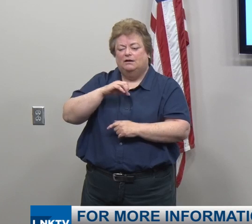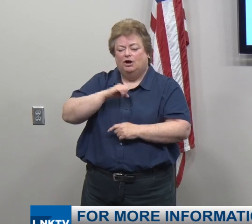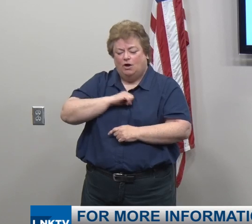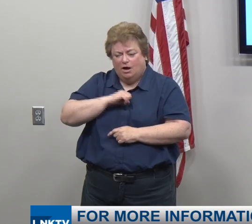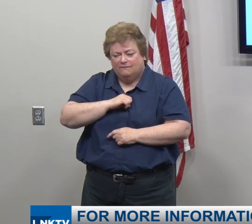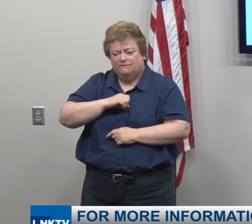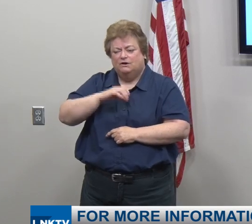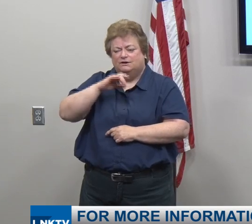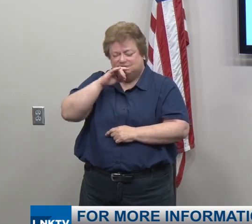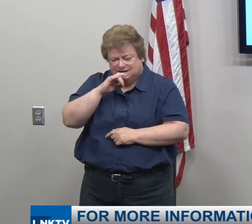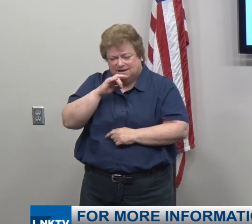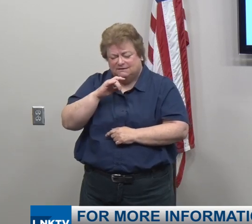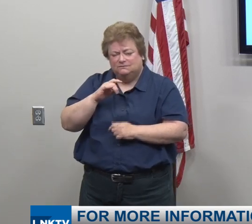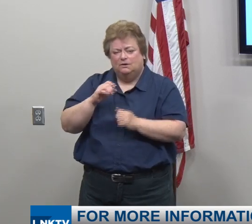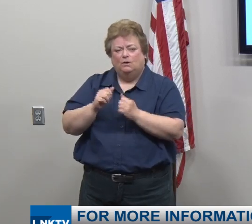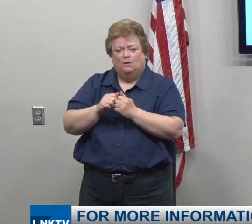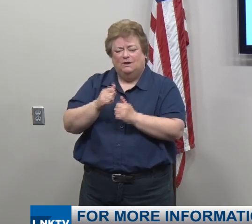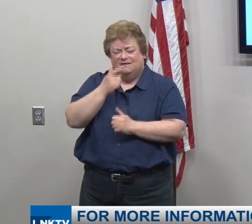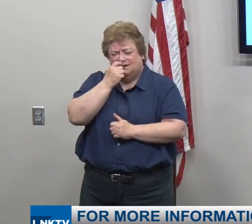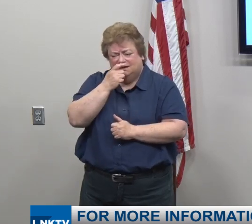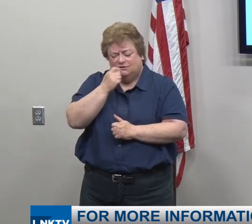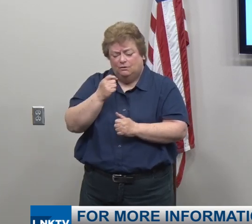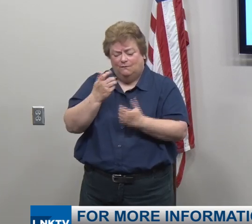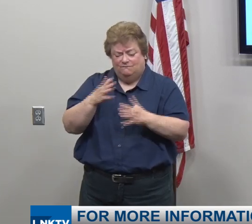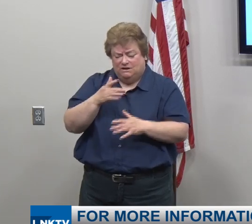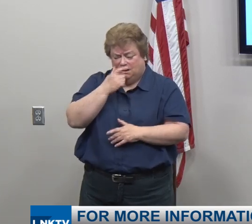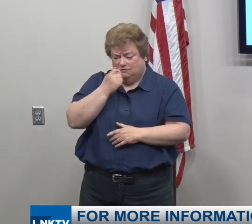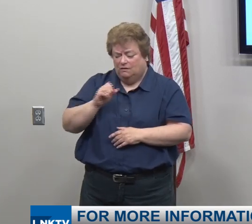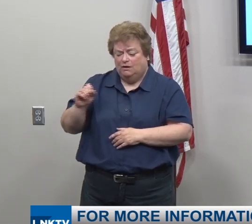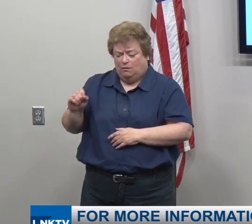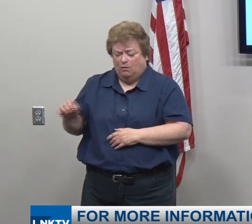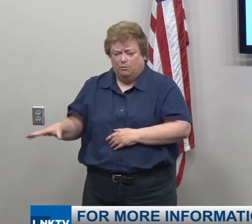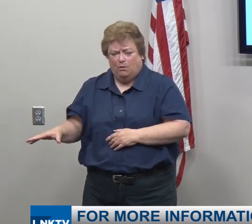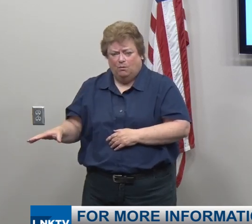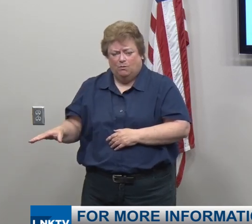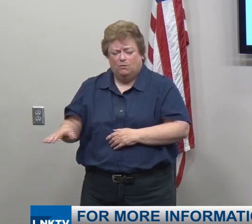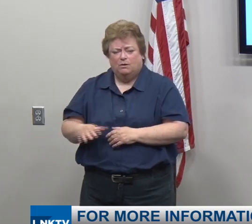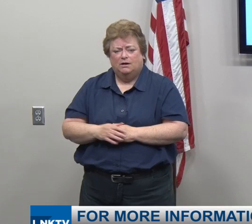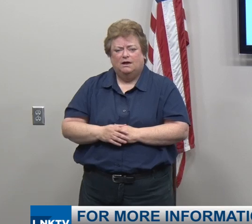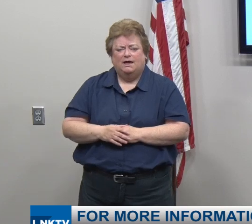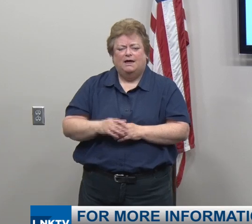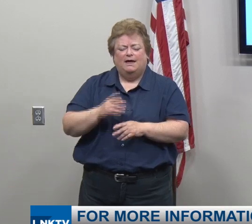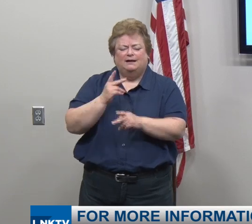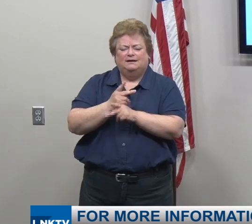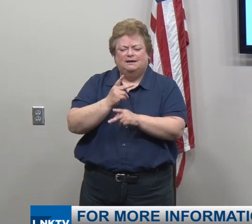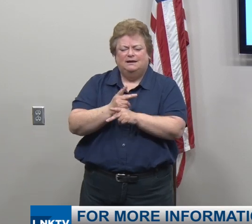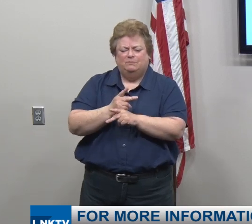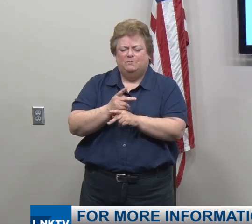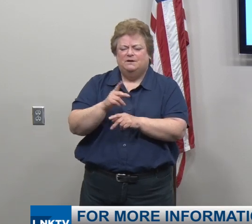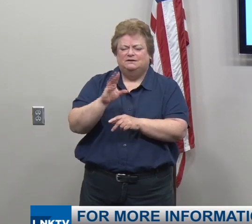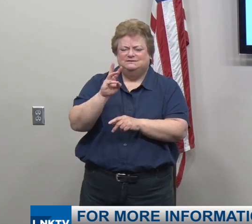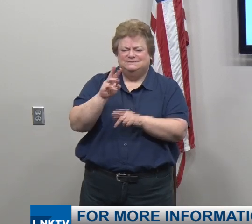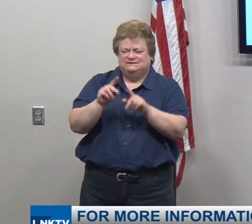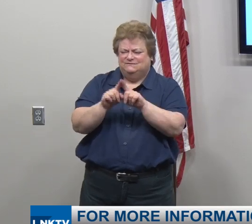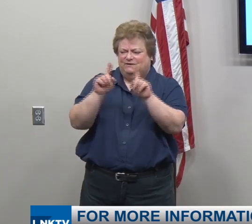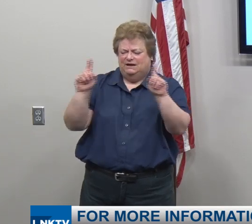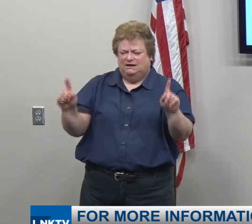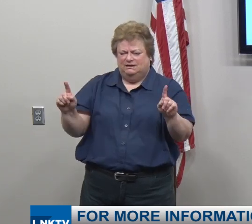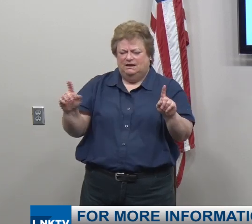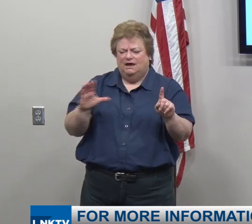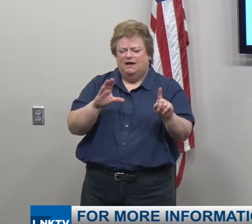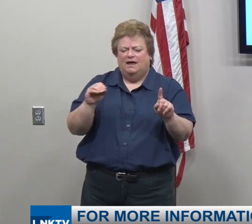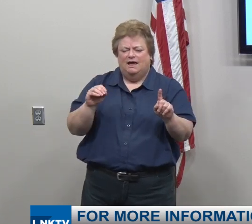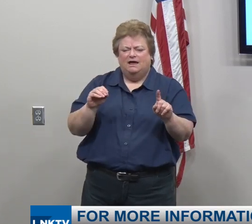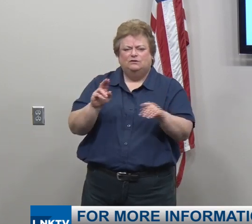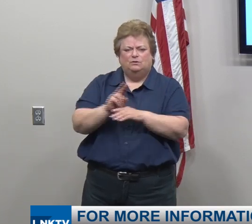with a tissue ideally that you then toss in the wastebasket, and to keep 6 feet of distance between yourself and others, and to wear